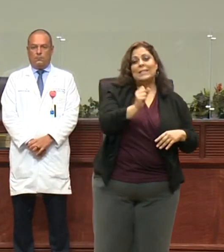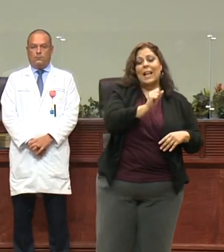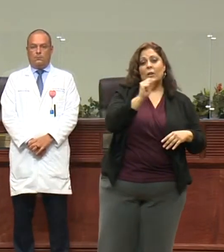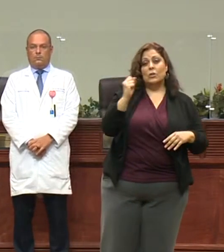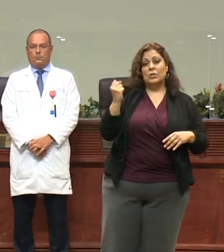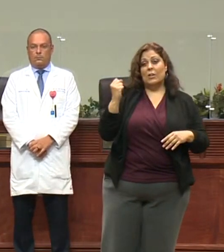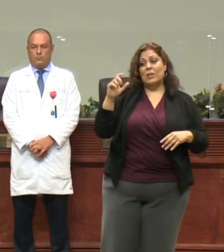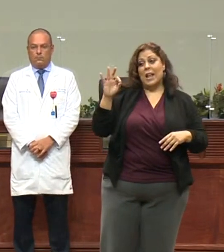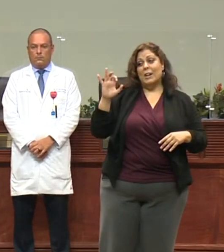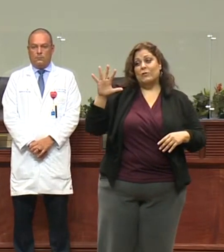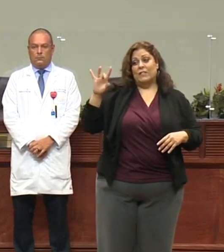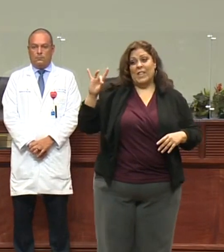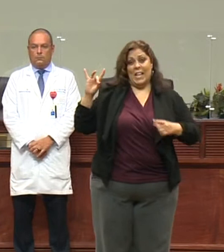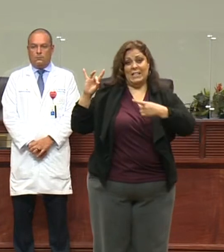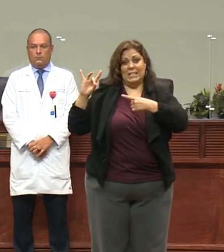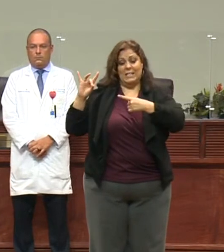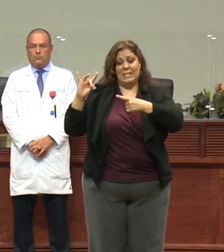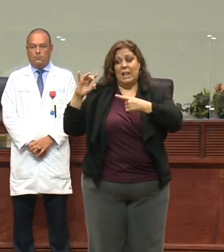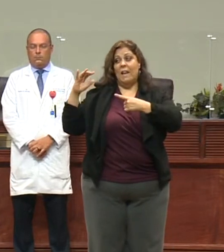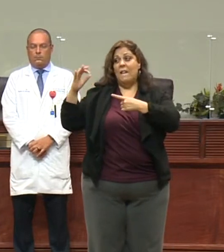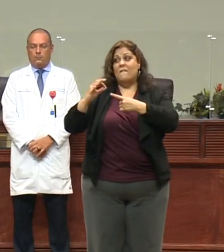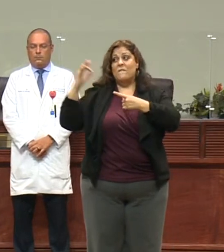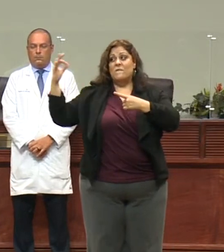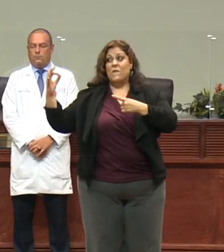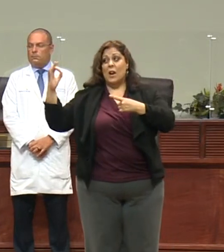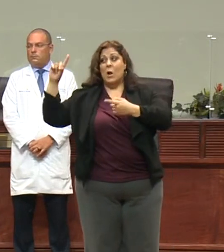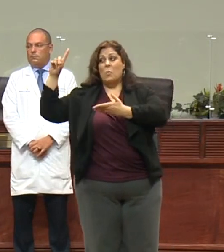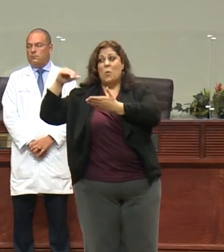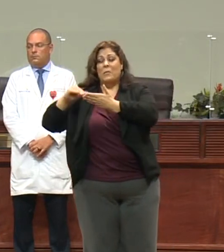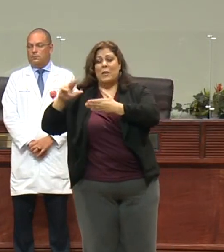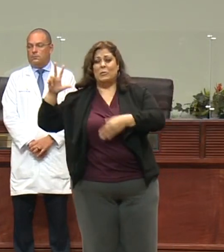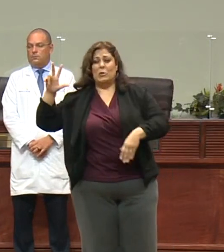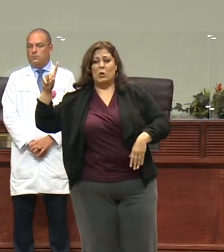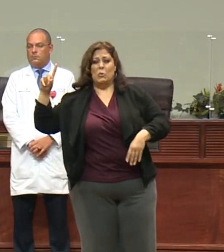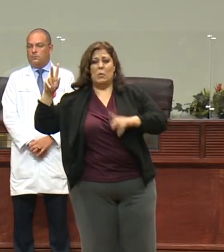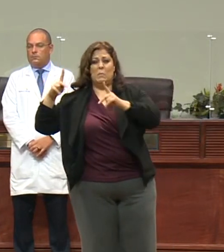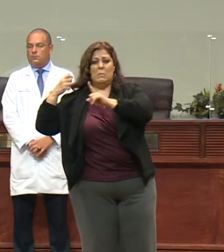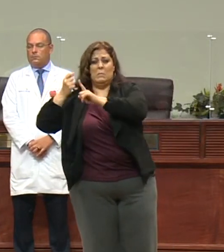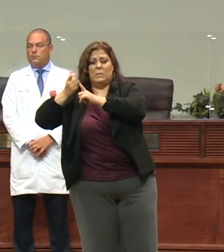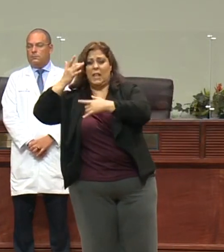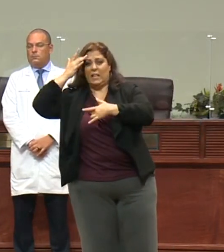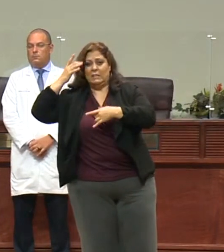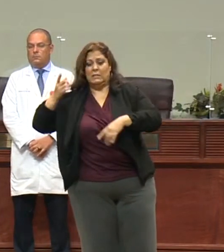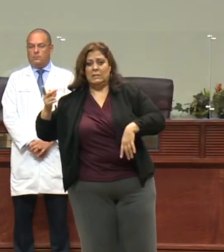958 cases and Friday was 1,031 cases.